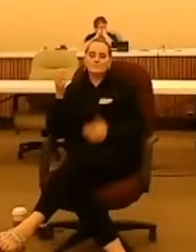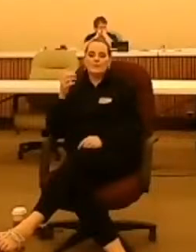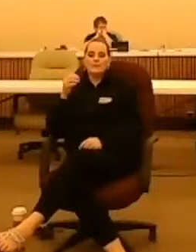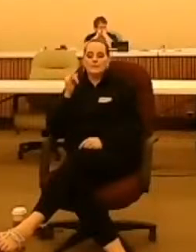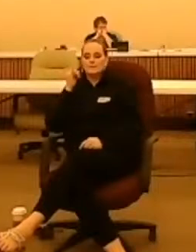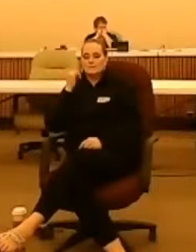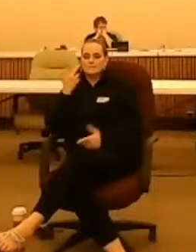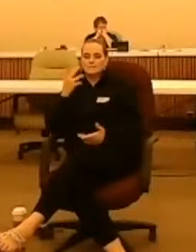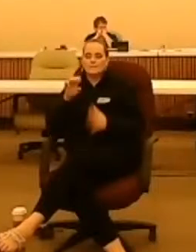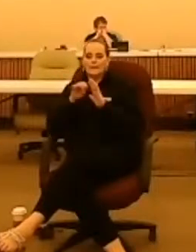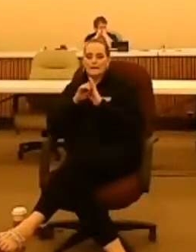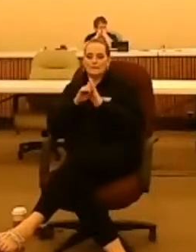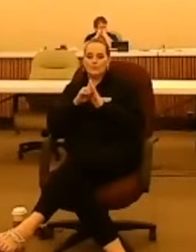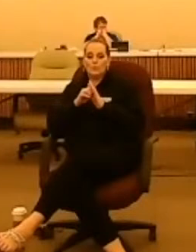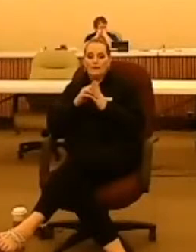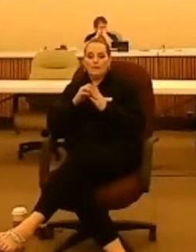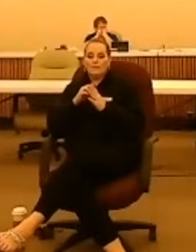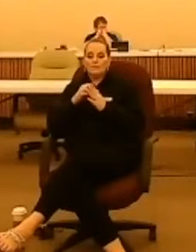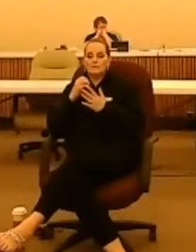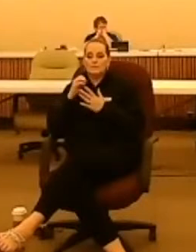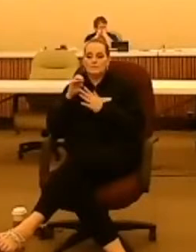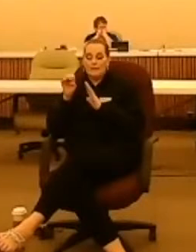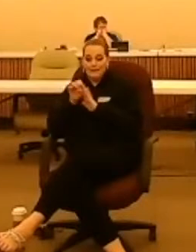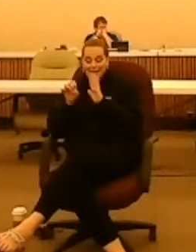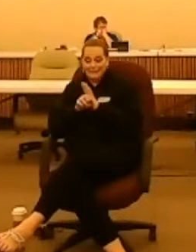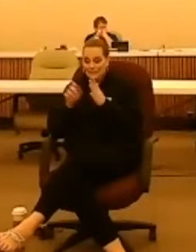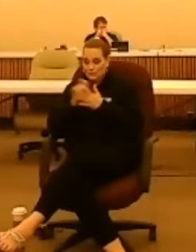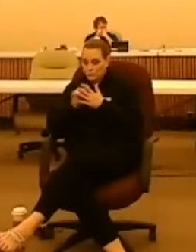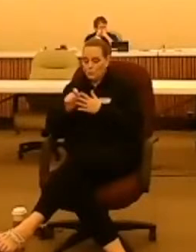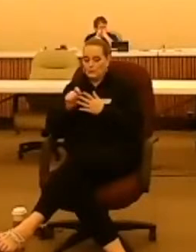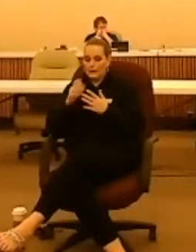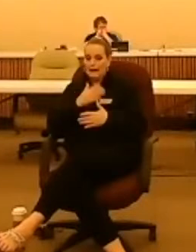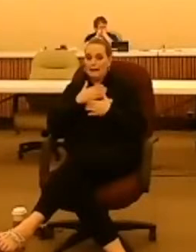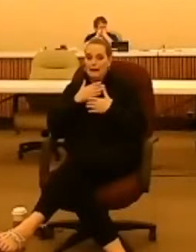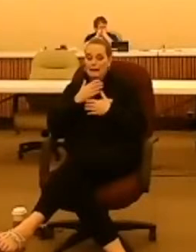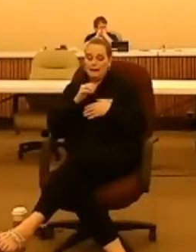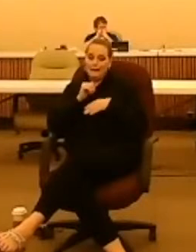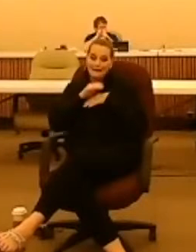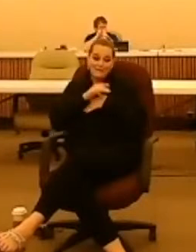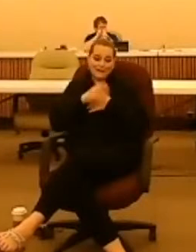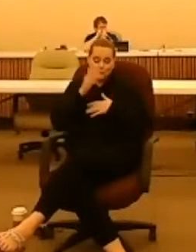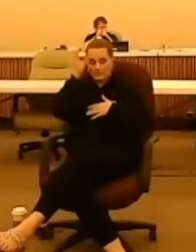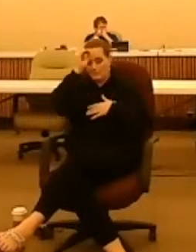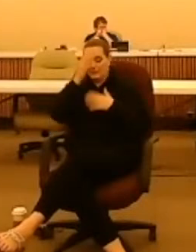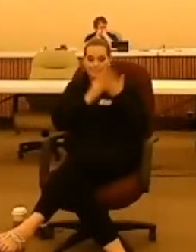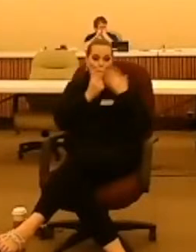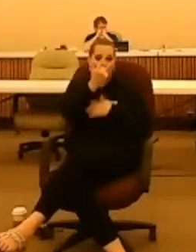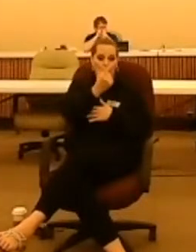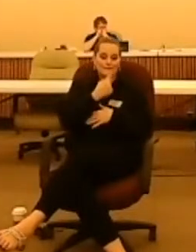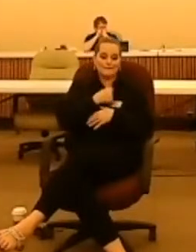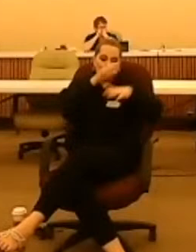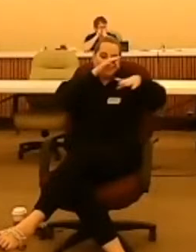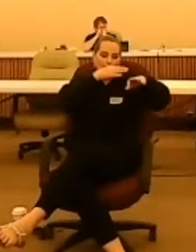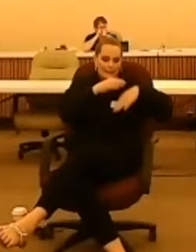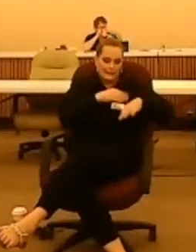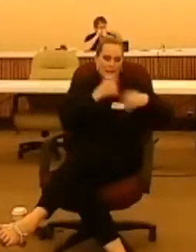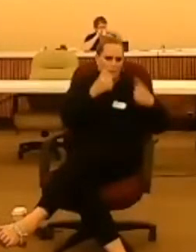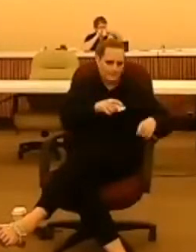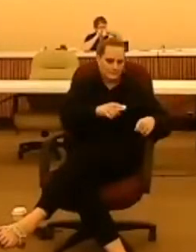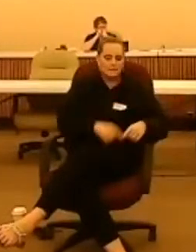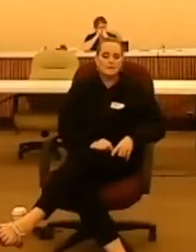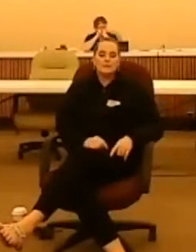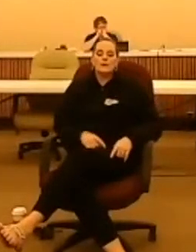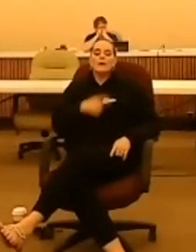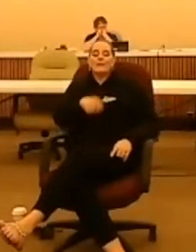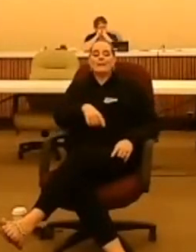for example, the ethics board wrote an advisory opinion and section 1 of that was, here's what happened. There's an argument